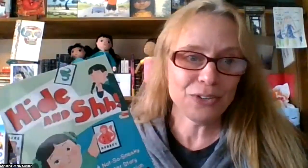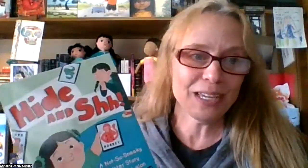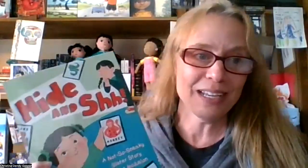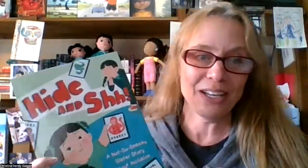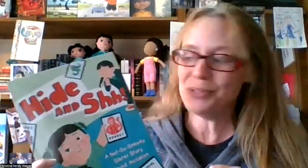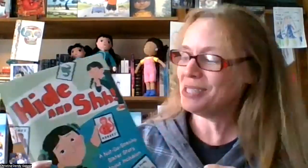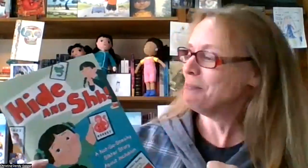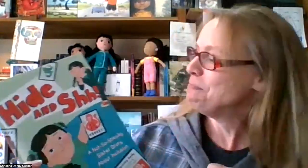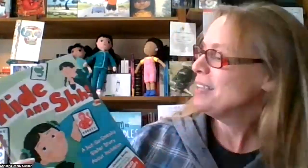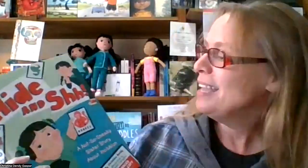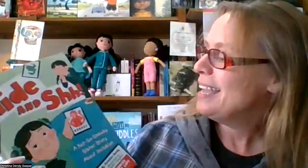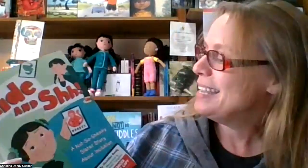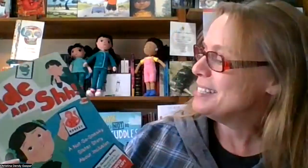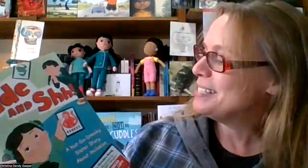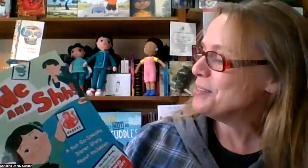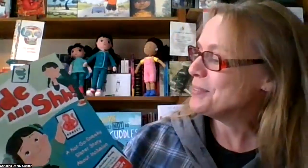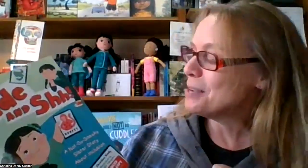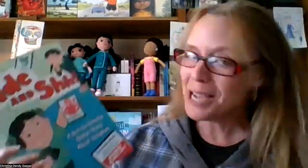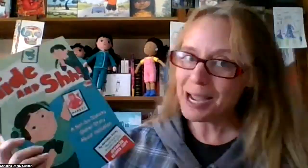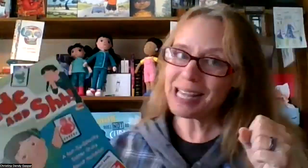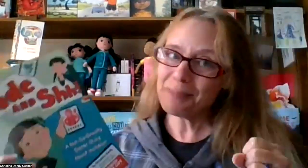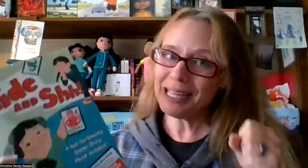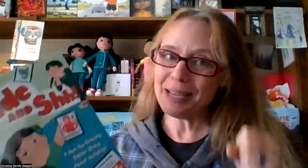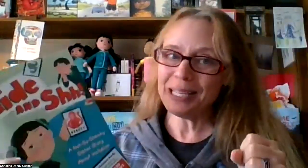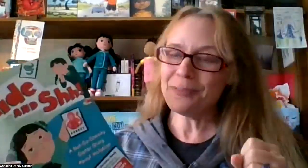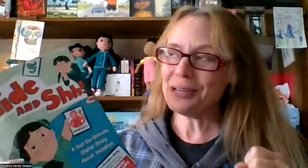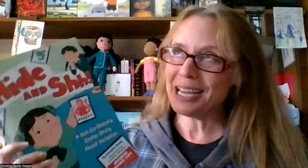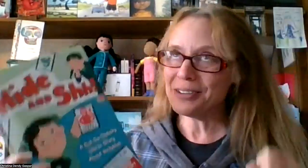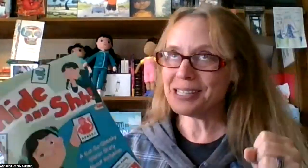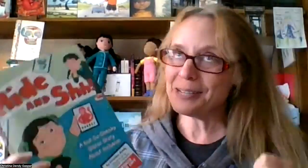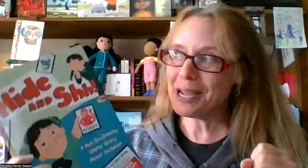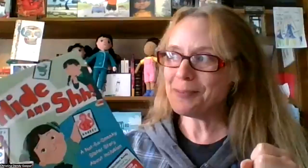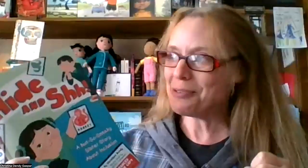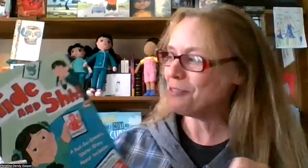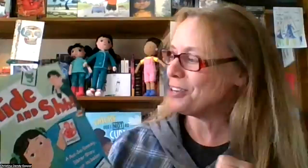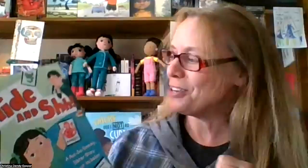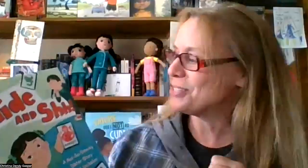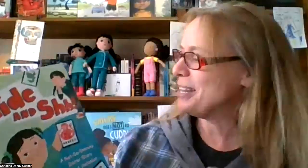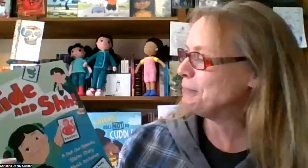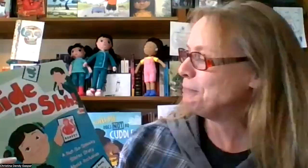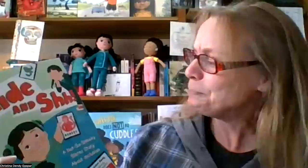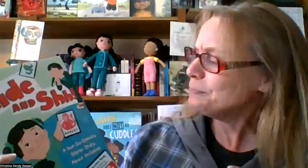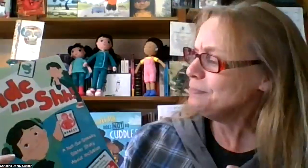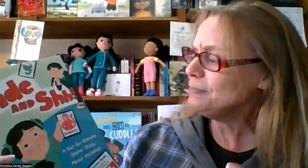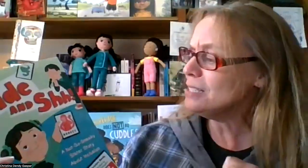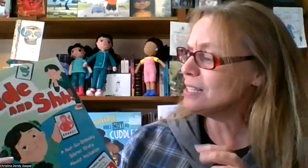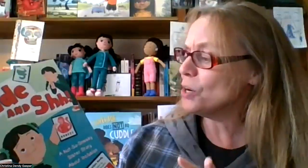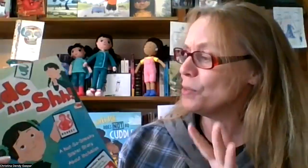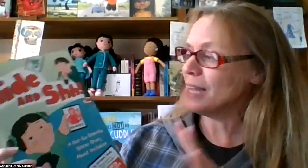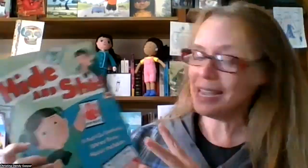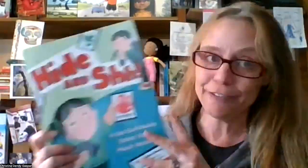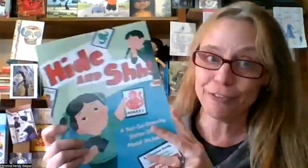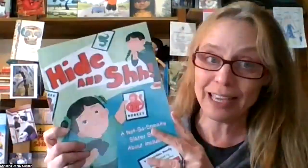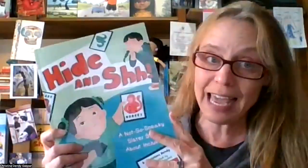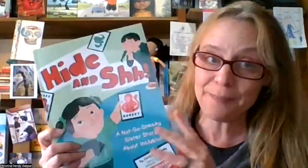if they hear you getting close. And so sometimes they played well together, and sometimes that would be frustrating. So